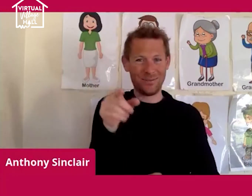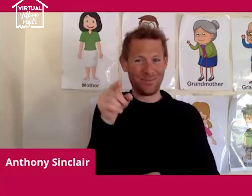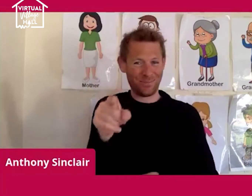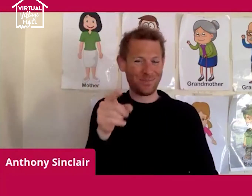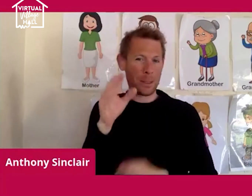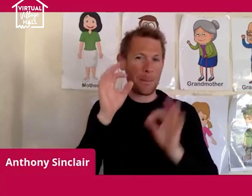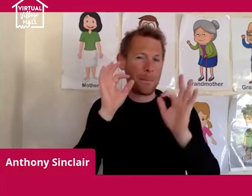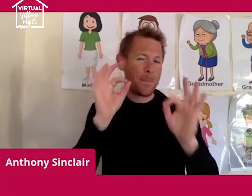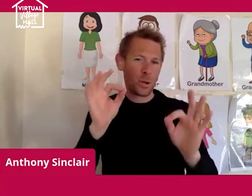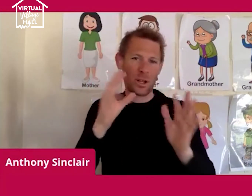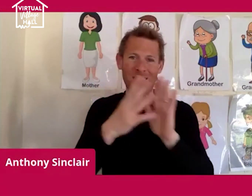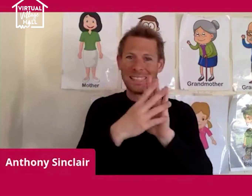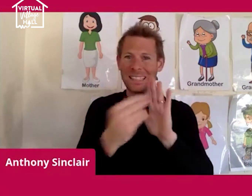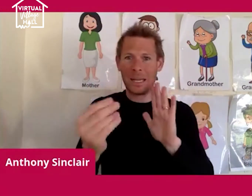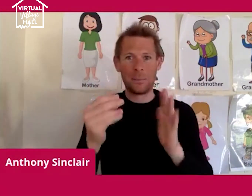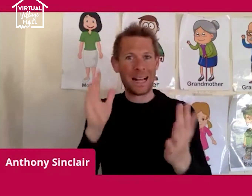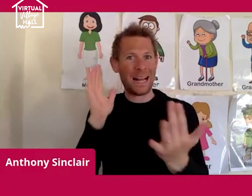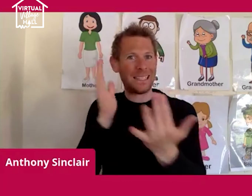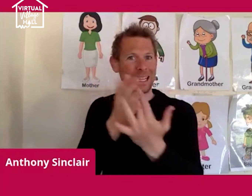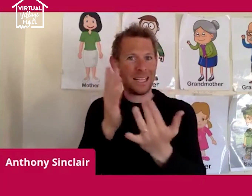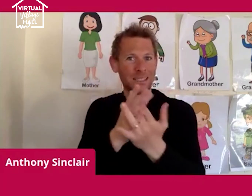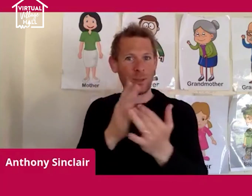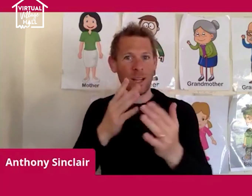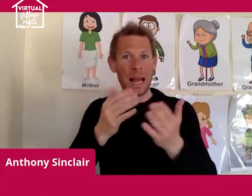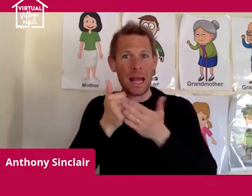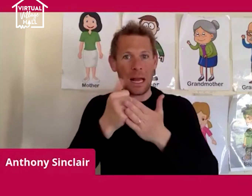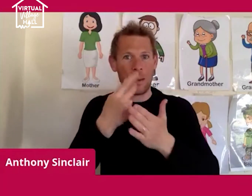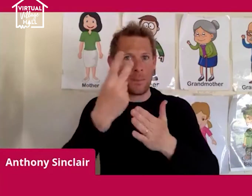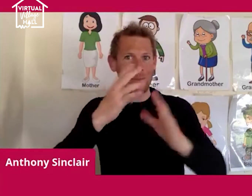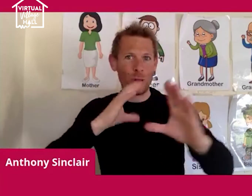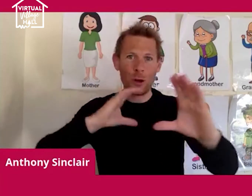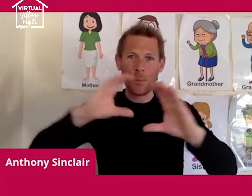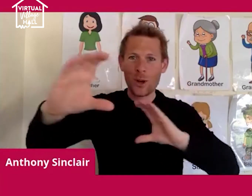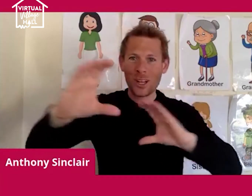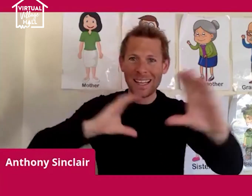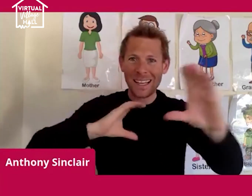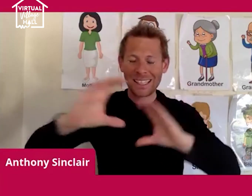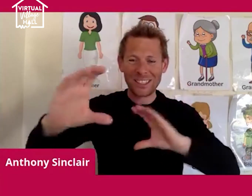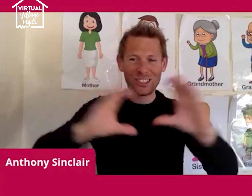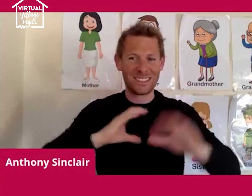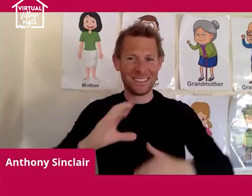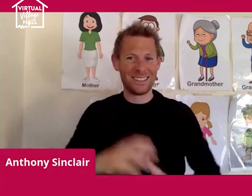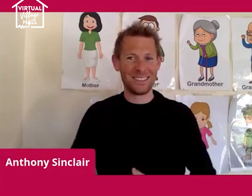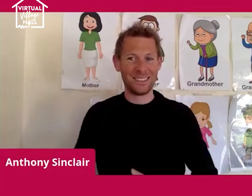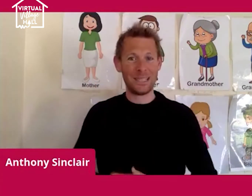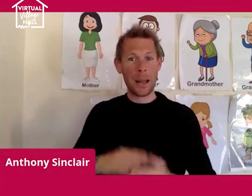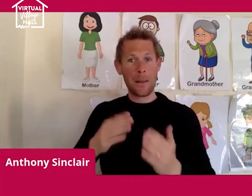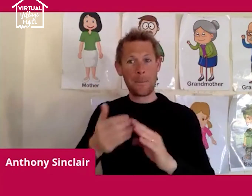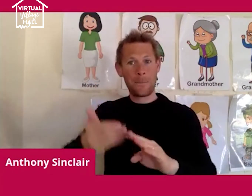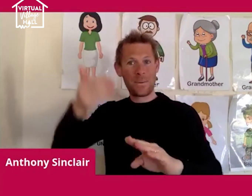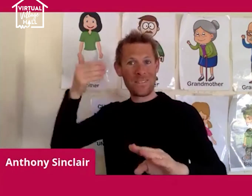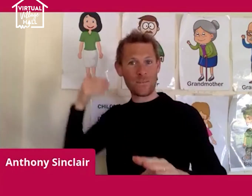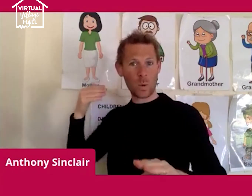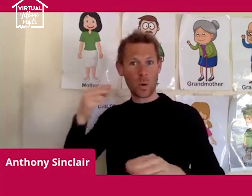interpreter here. You'll see her on screen. And this is the perfect example of access because it helps you and it helps me to